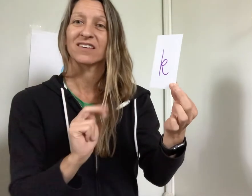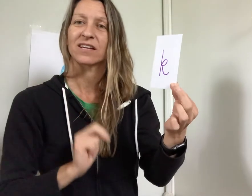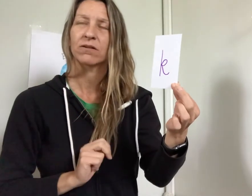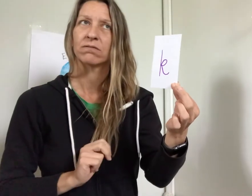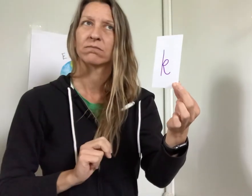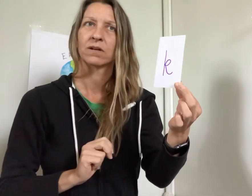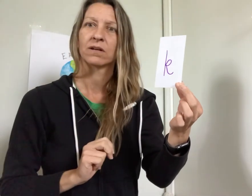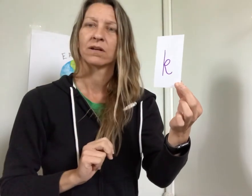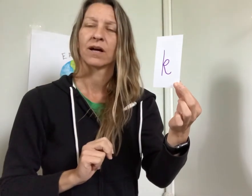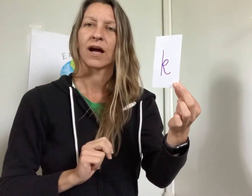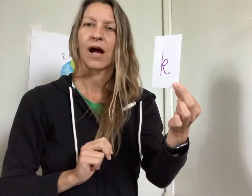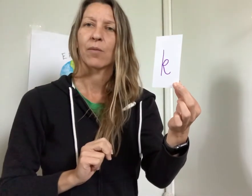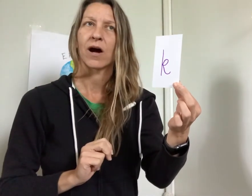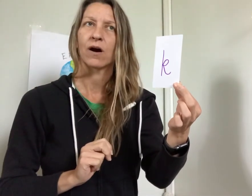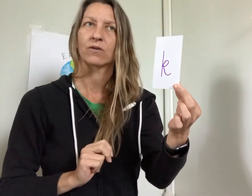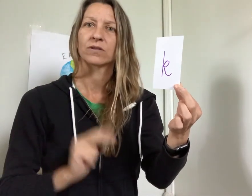sound? How about